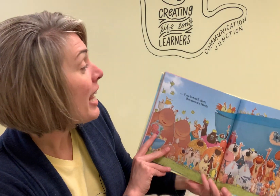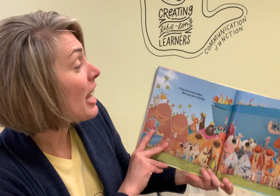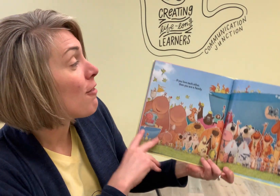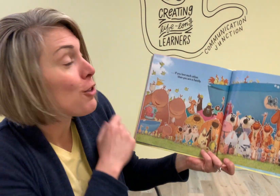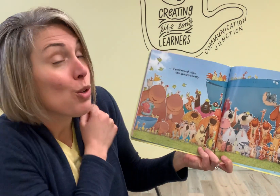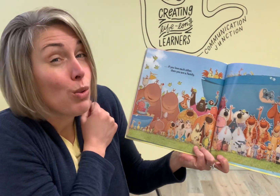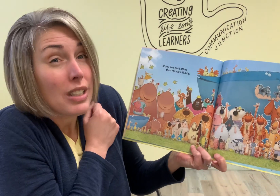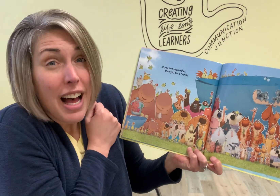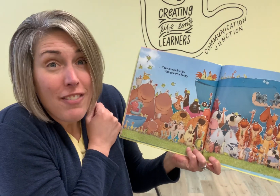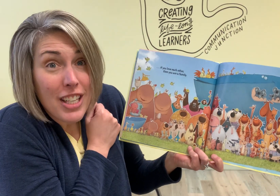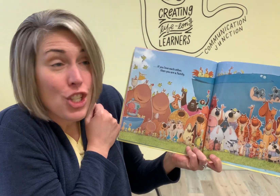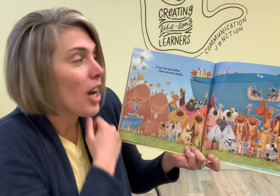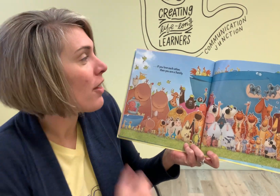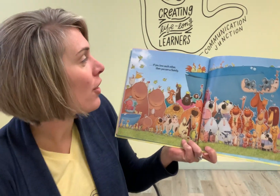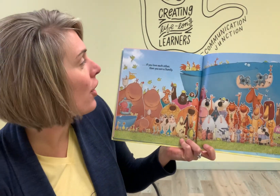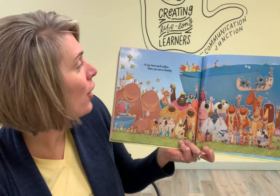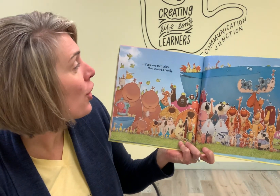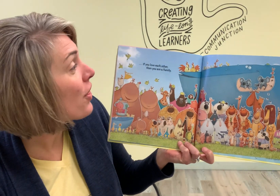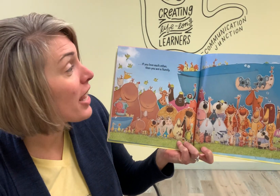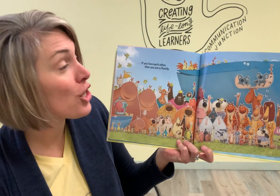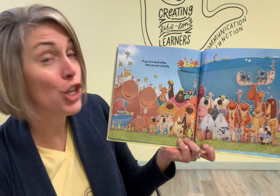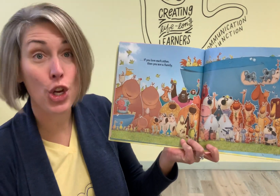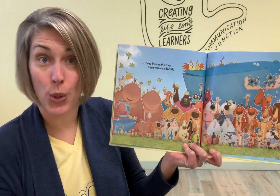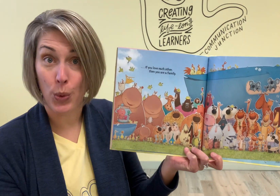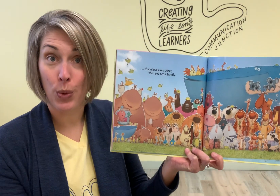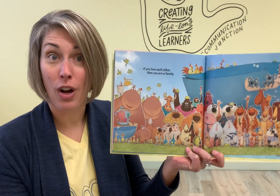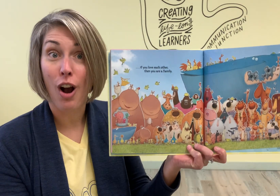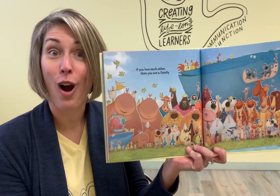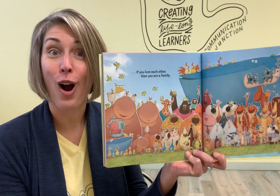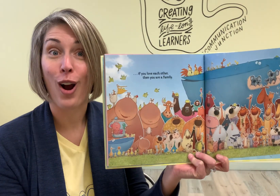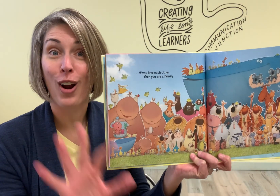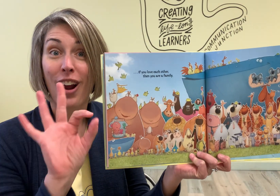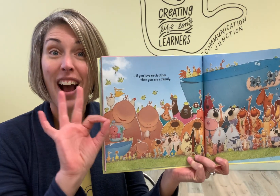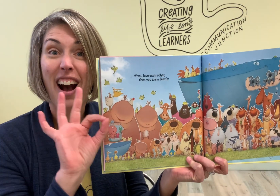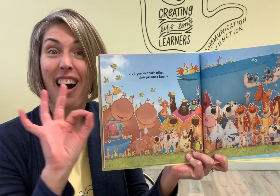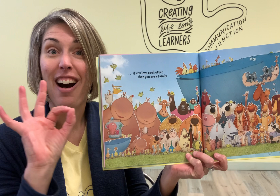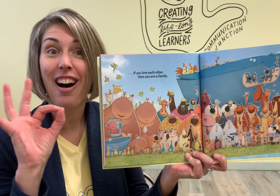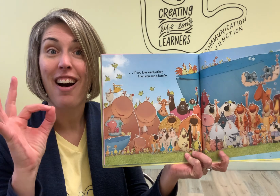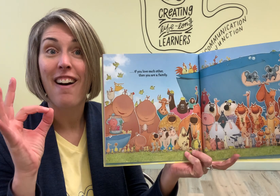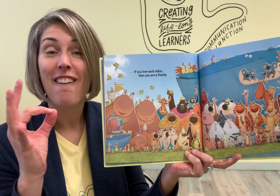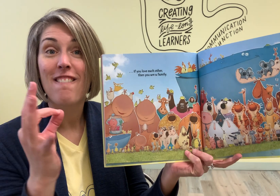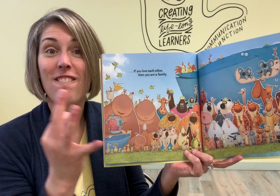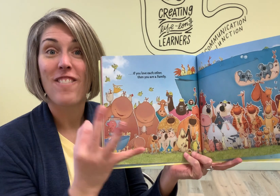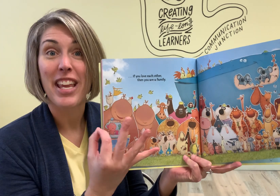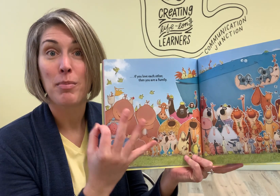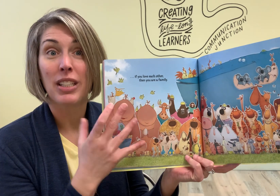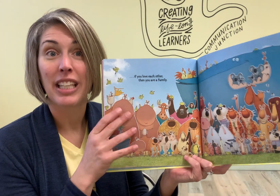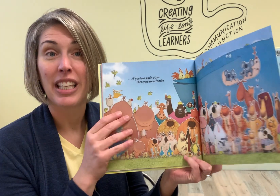If you love each other, then you are a family.